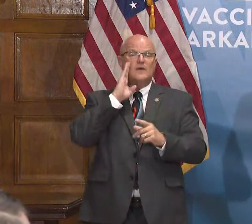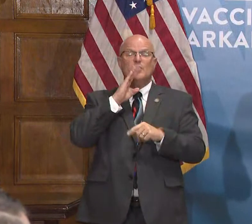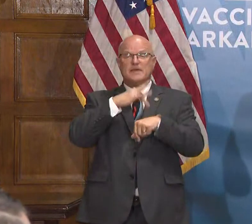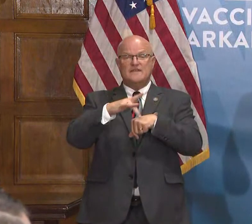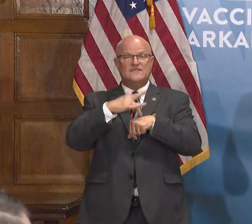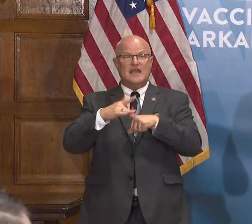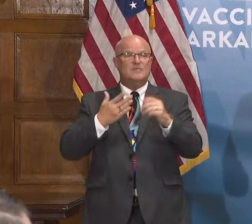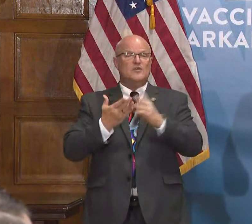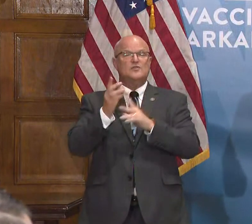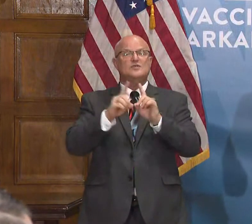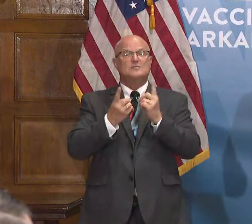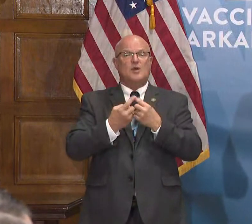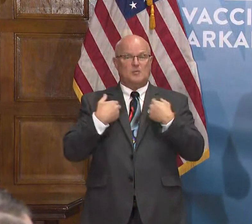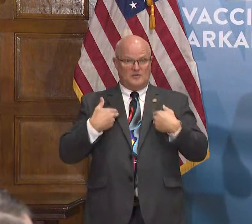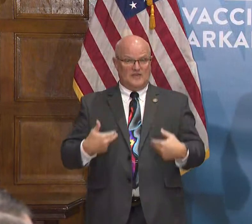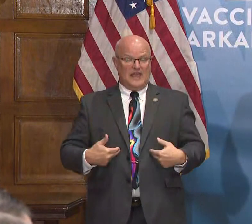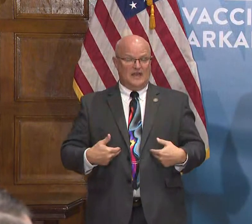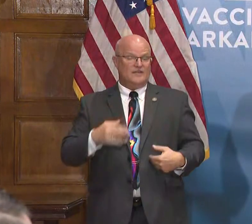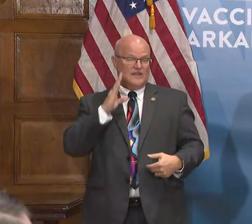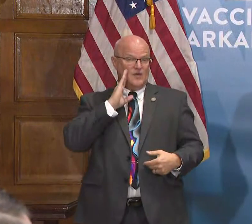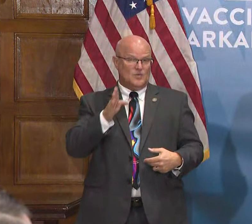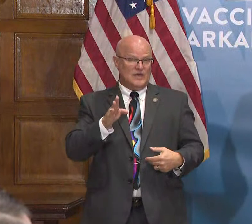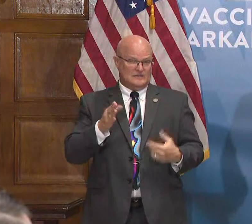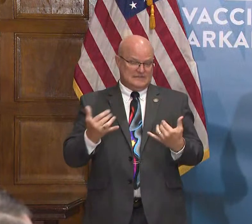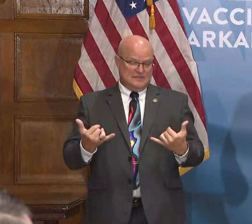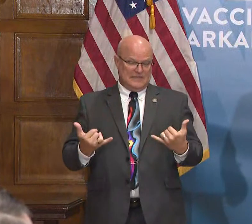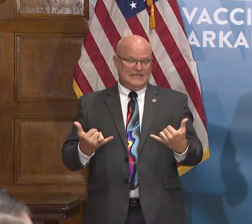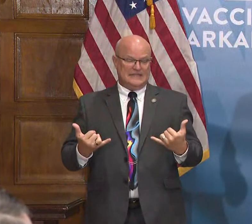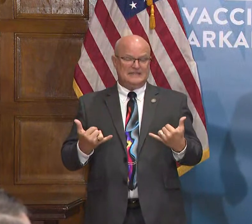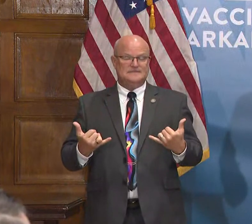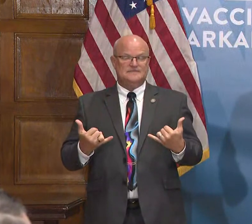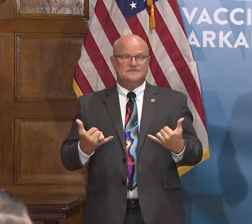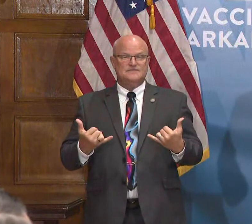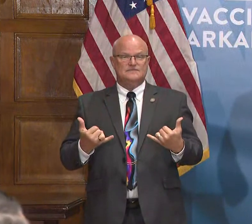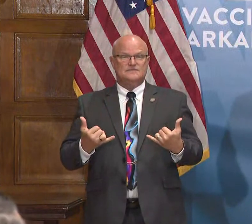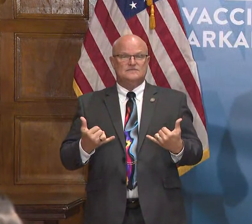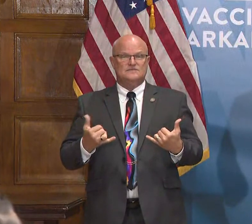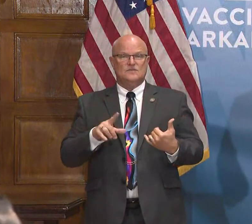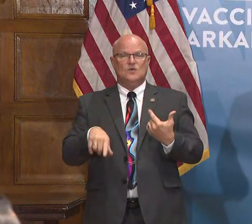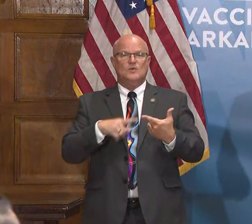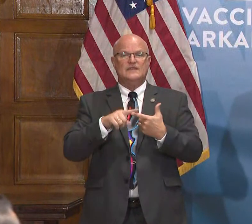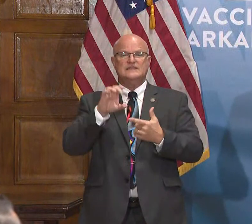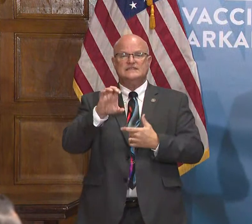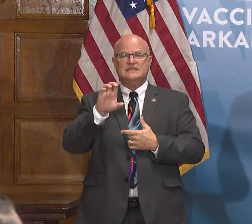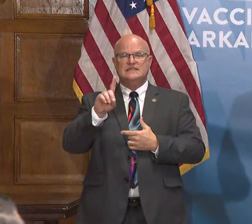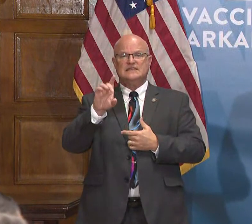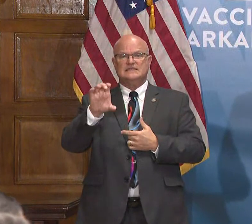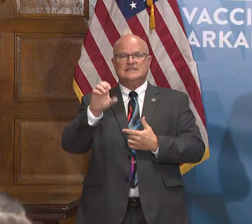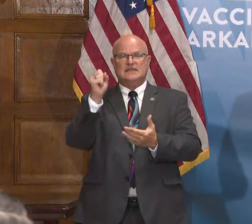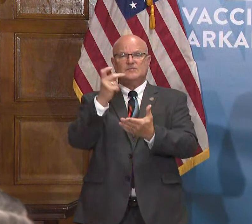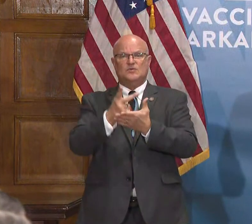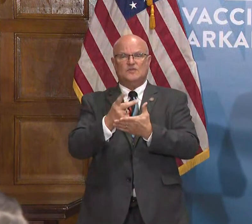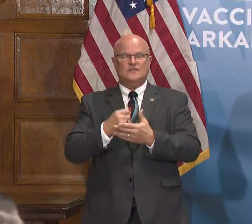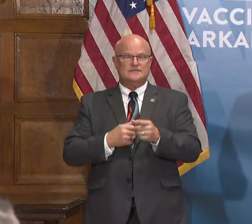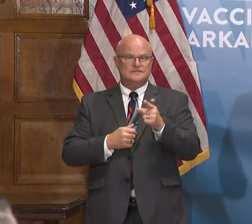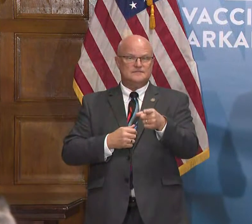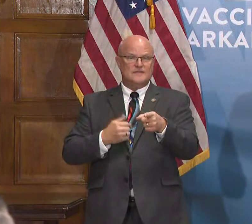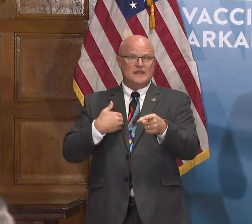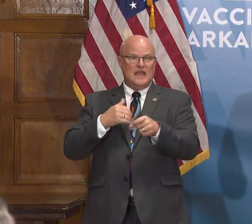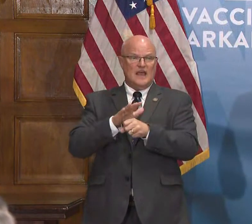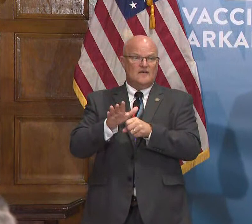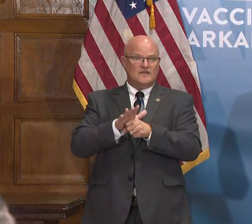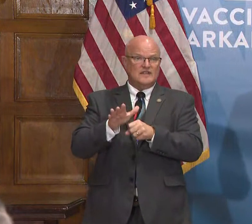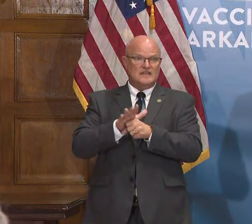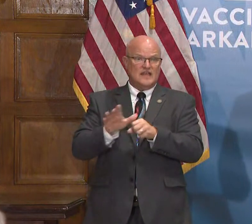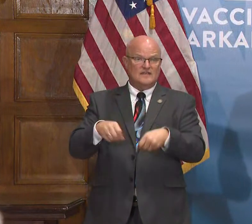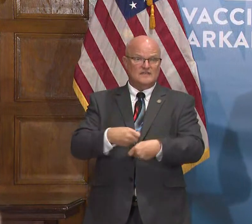be available through our Department of Health immediately upon CDC approval. Do you think we'll have enough